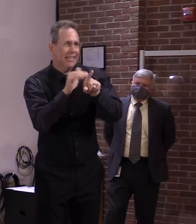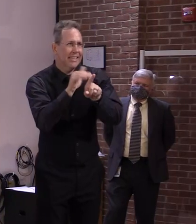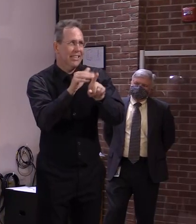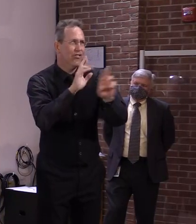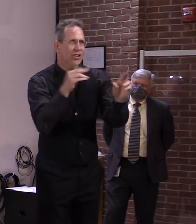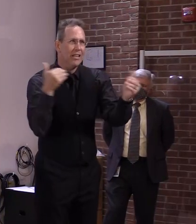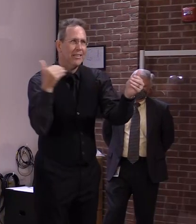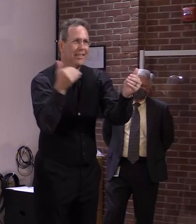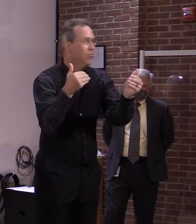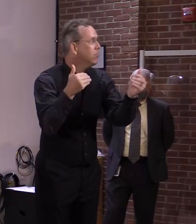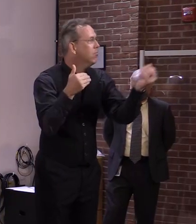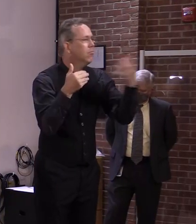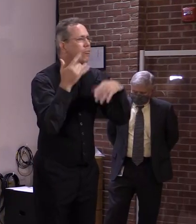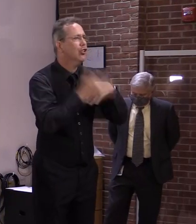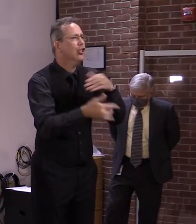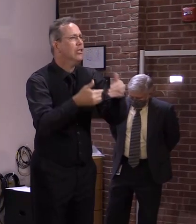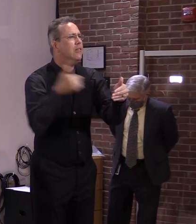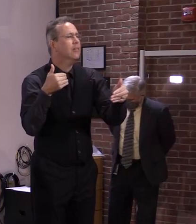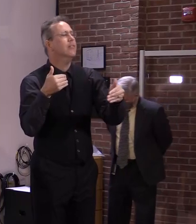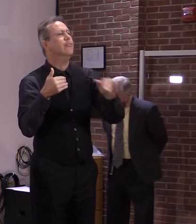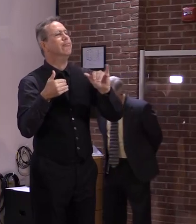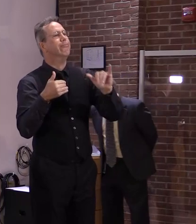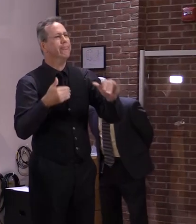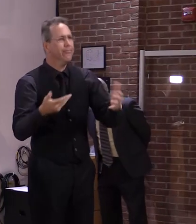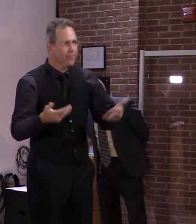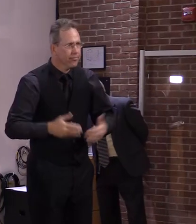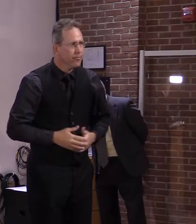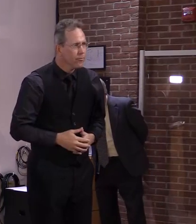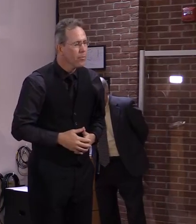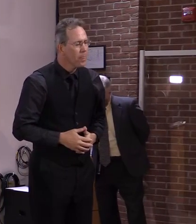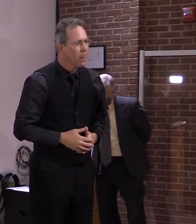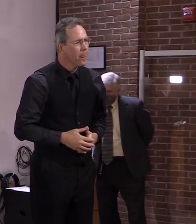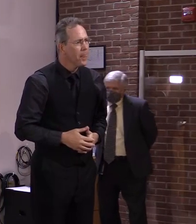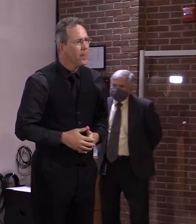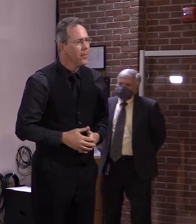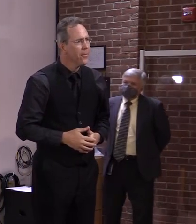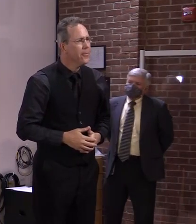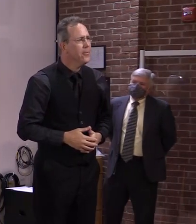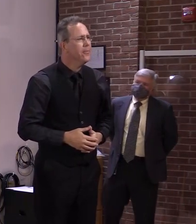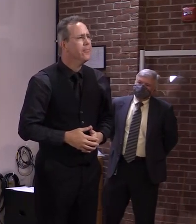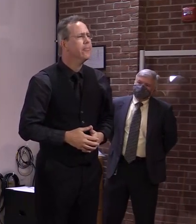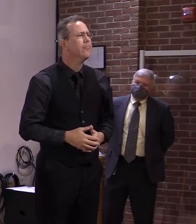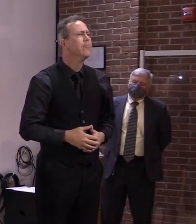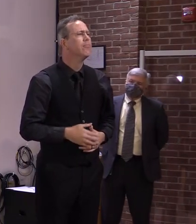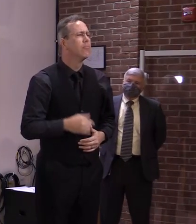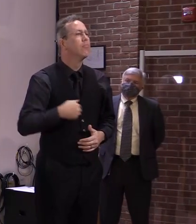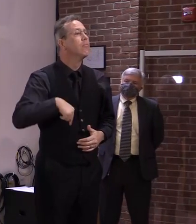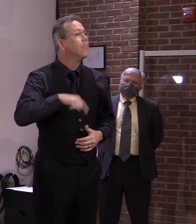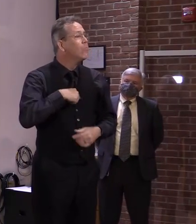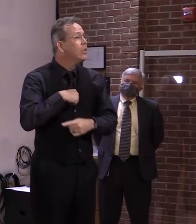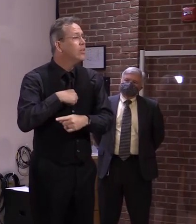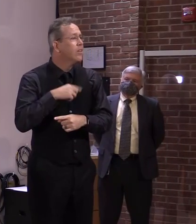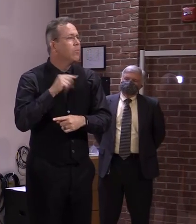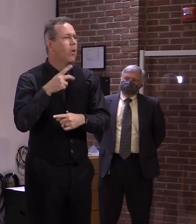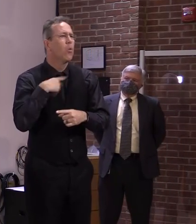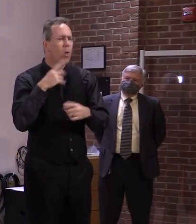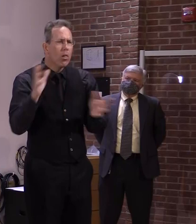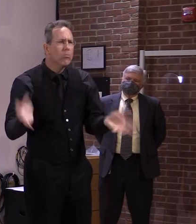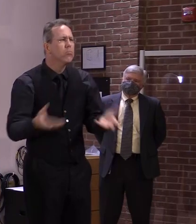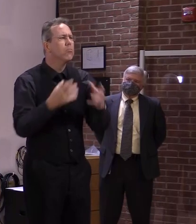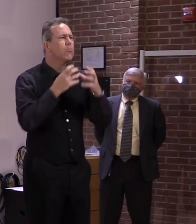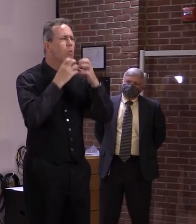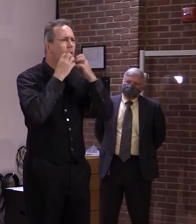have to prepare ourselves as we move between now and 6 weeks from now. There'll be some other, I believe, lifting of